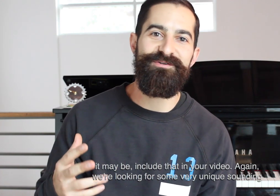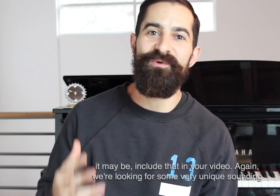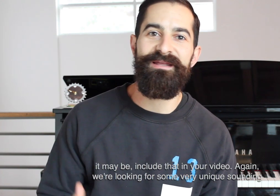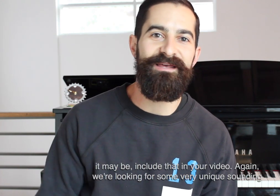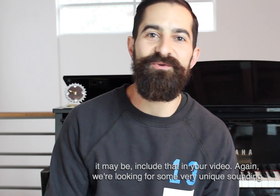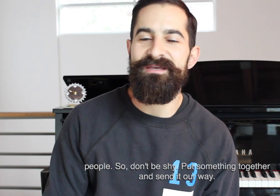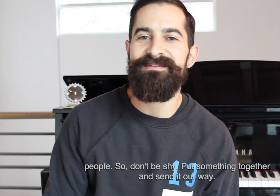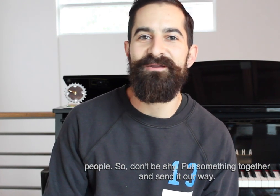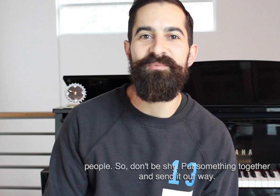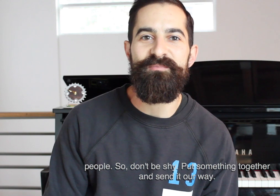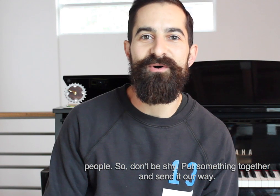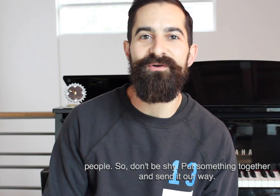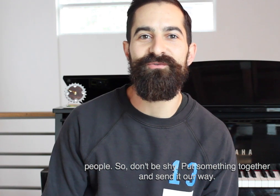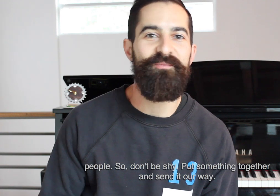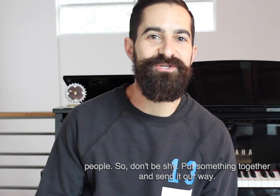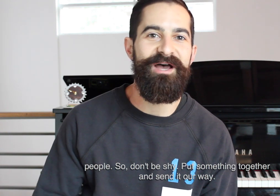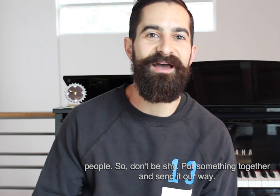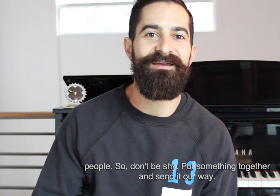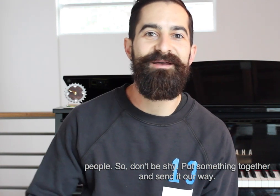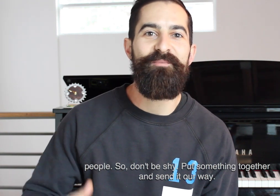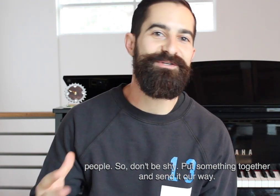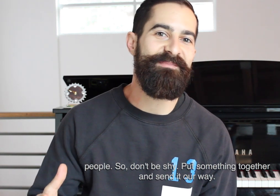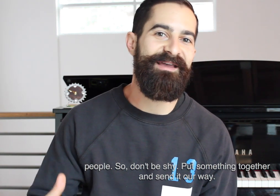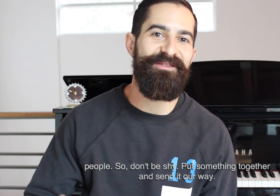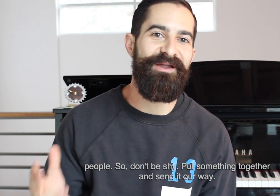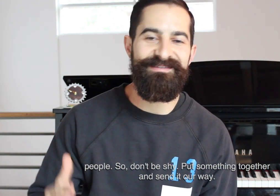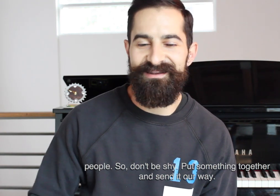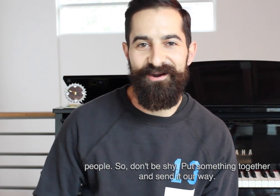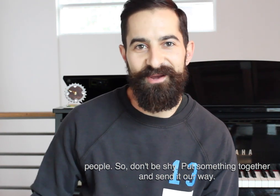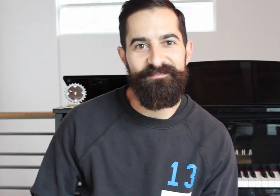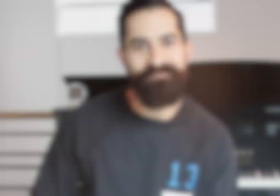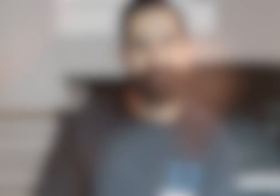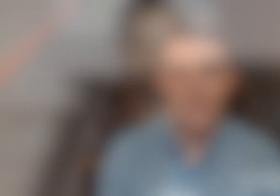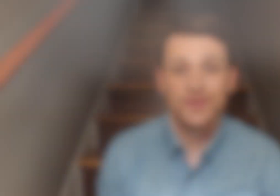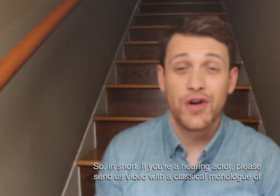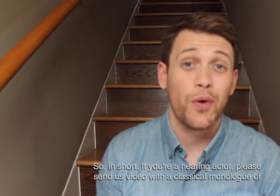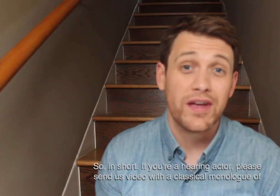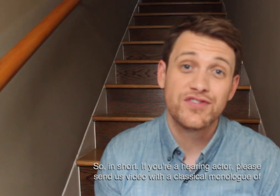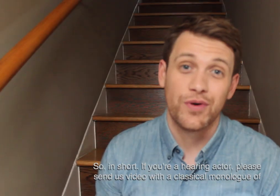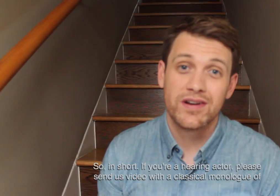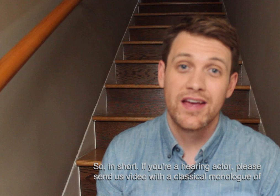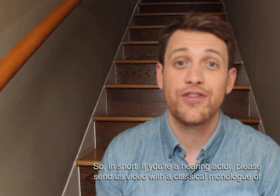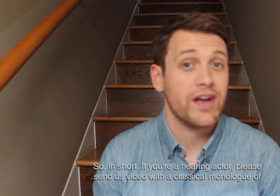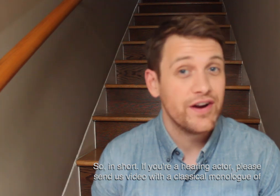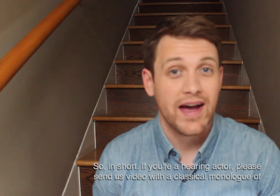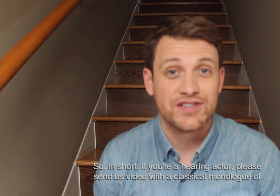some really like unique sounding people. So don't be shy. Put something together and send it our way. So, in short, if you're a hearing actor,